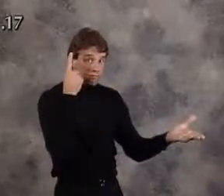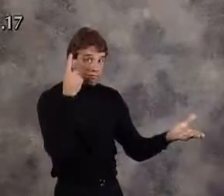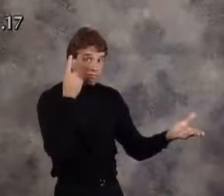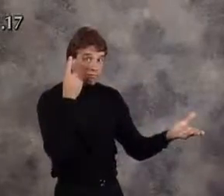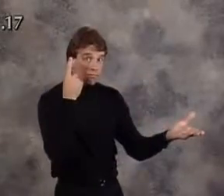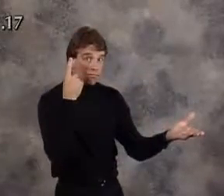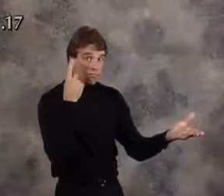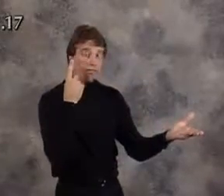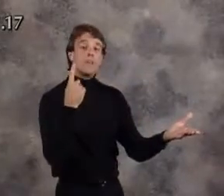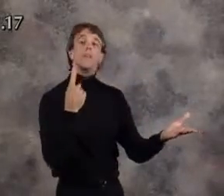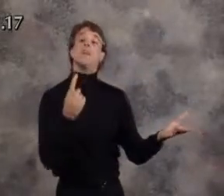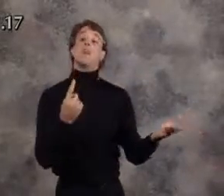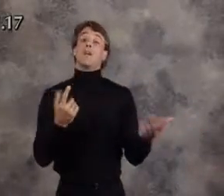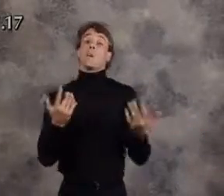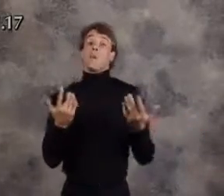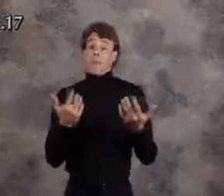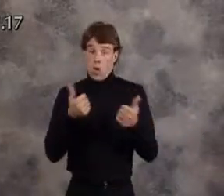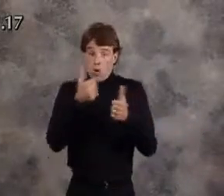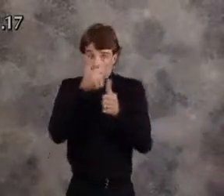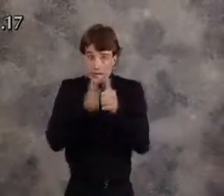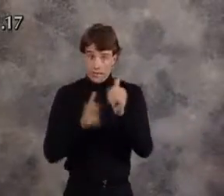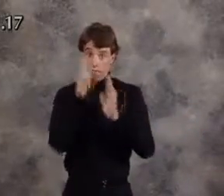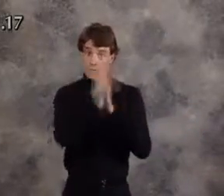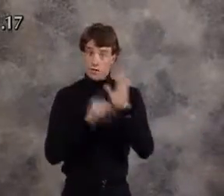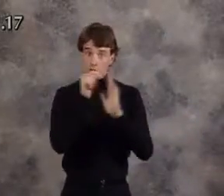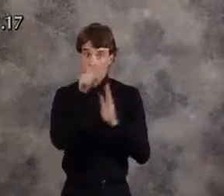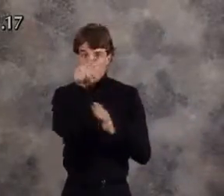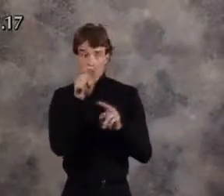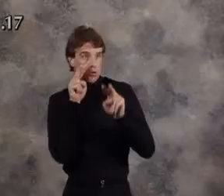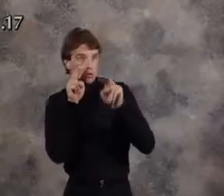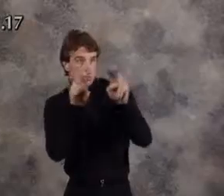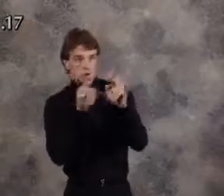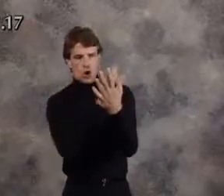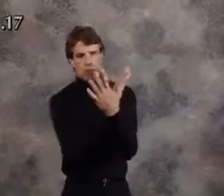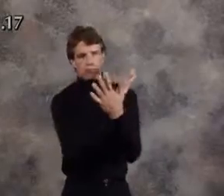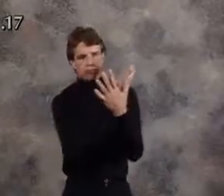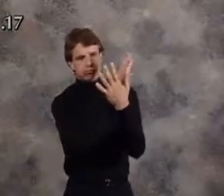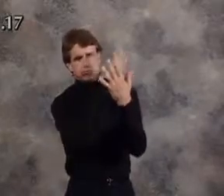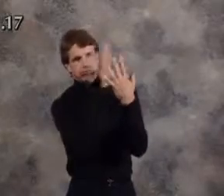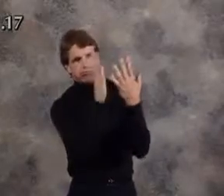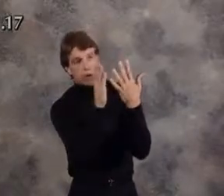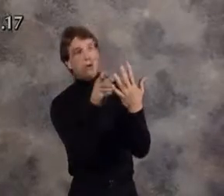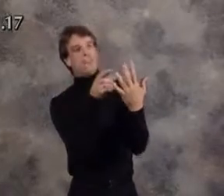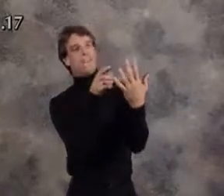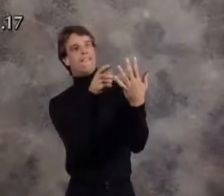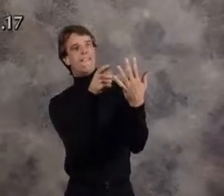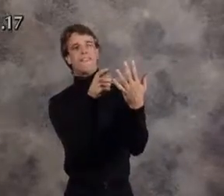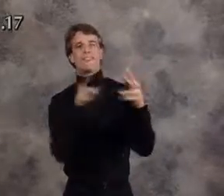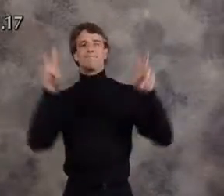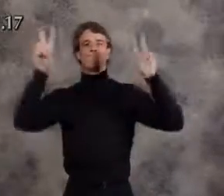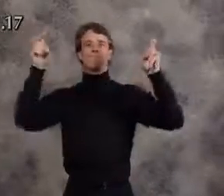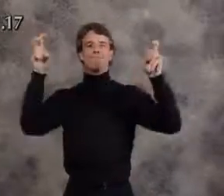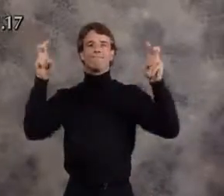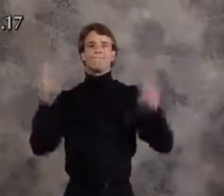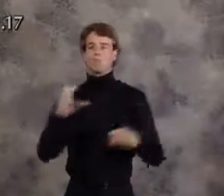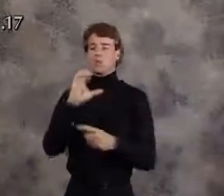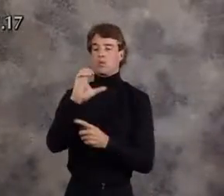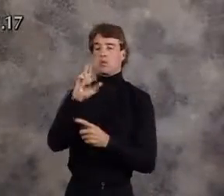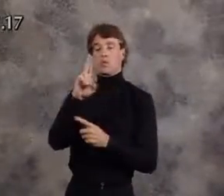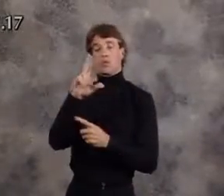You must study the culture to get a full understanding of the language. There will be a section in each videotape